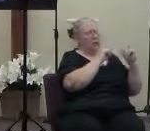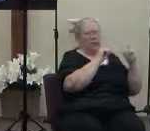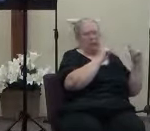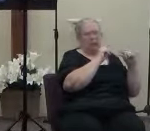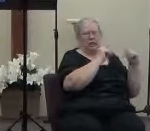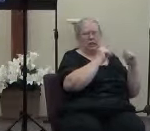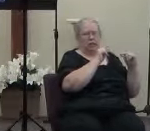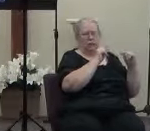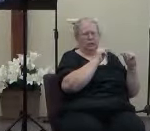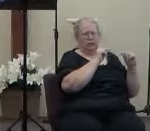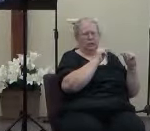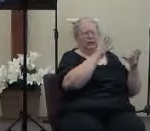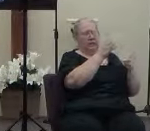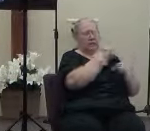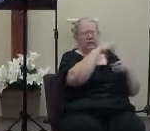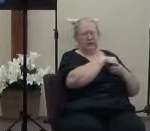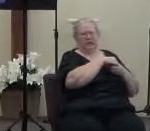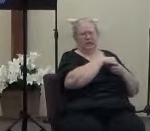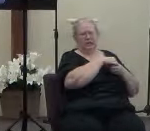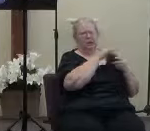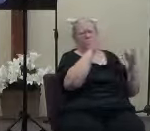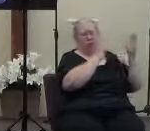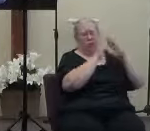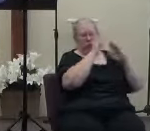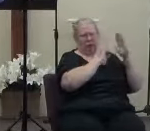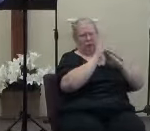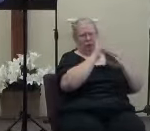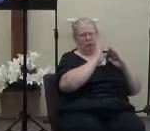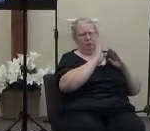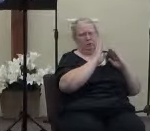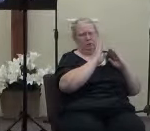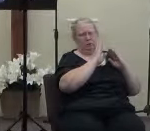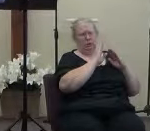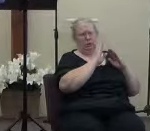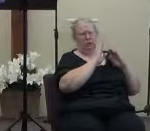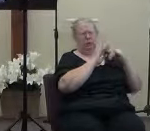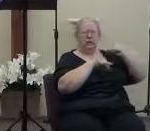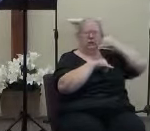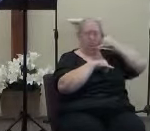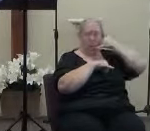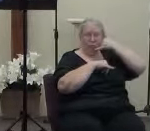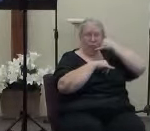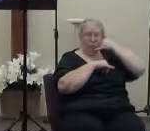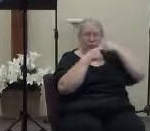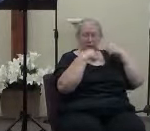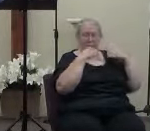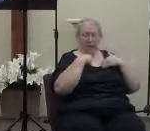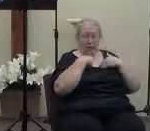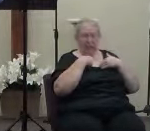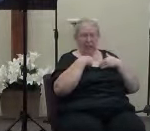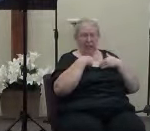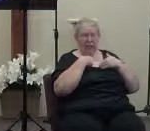We have to be careful who we're talking about and why. These stupid cell phones we got, and iPads and iPods and all this junk